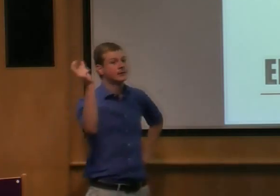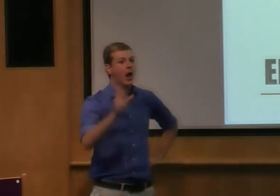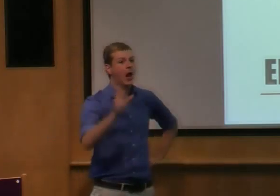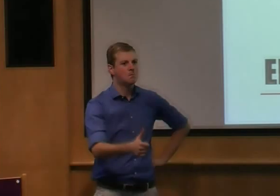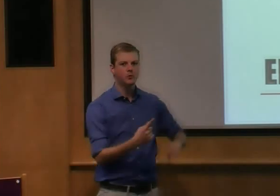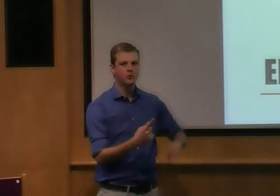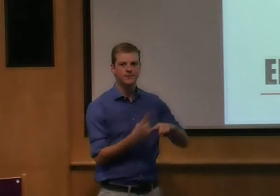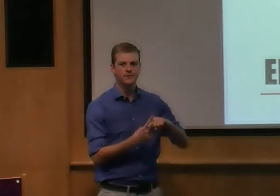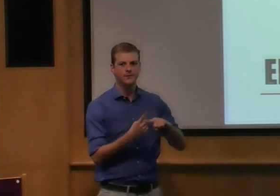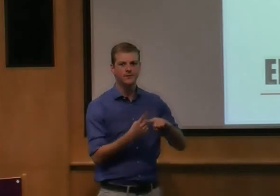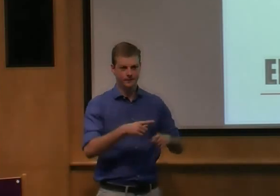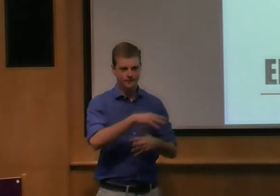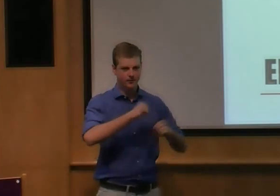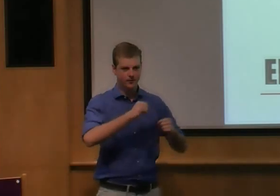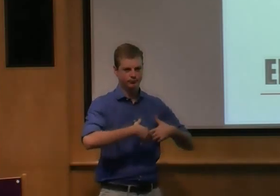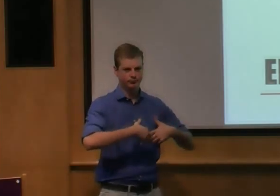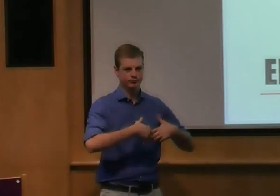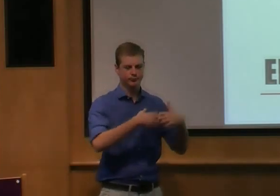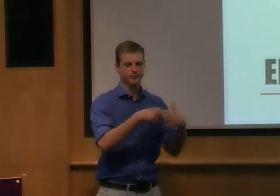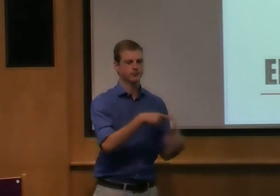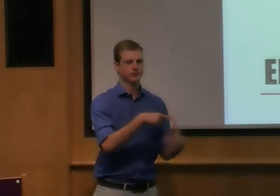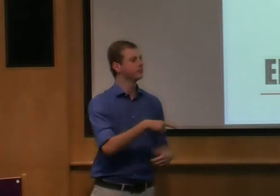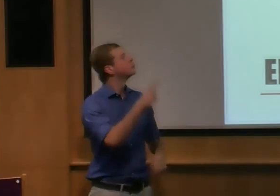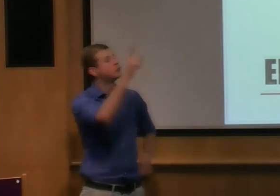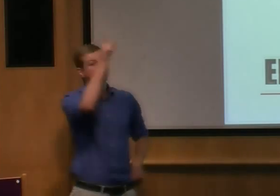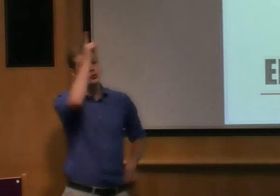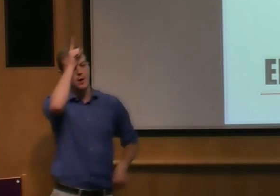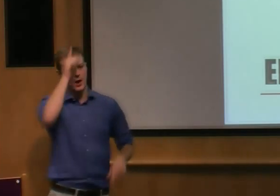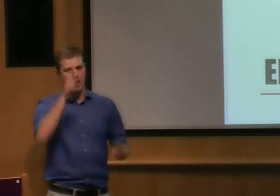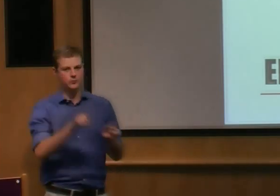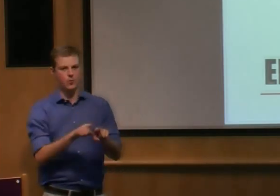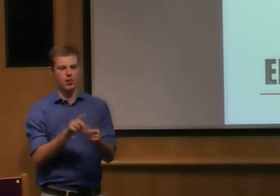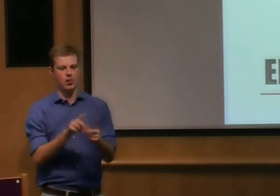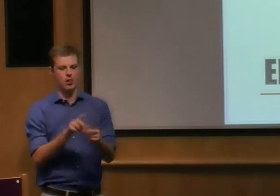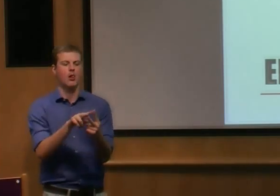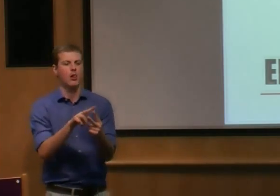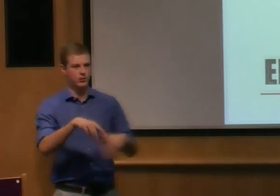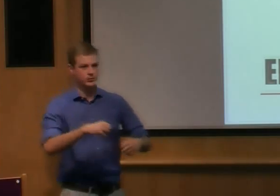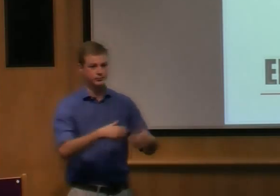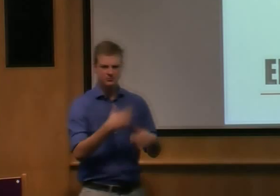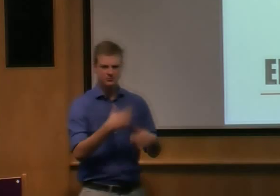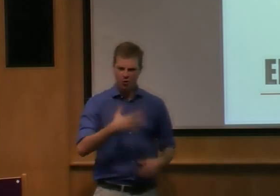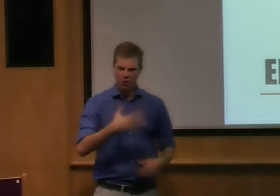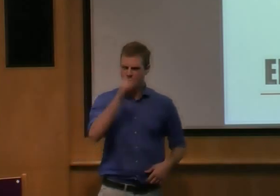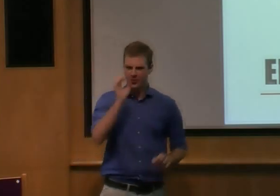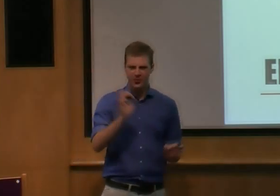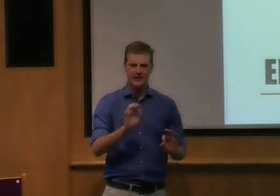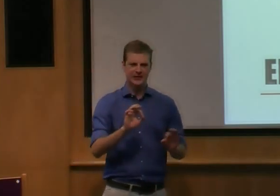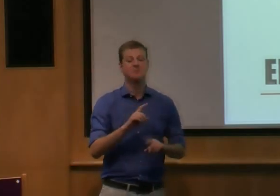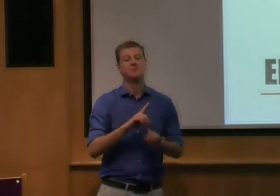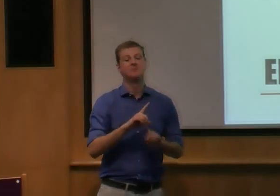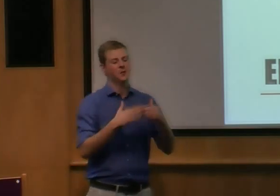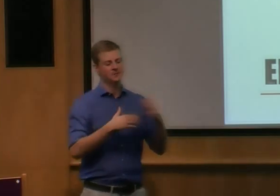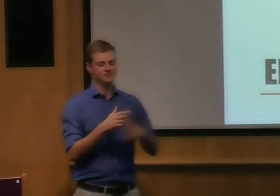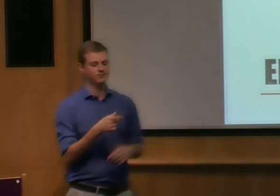to achieve that. Now, there are some where they're already solidly set up. Italy and Germany have really